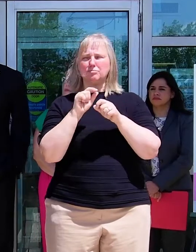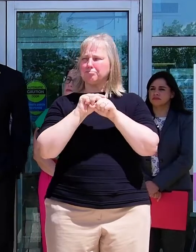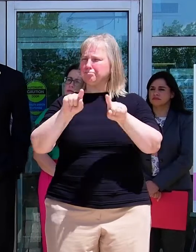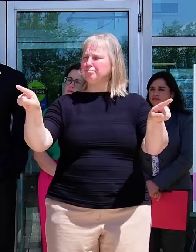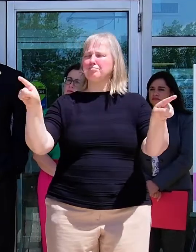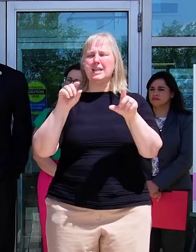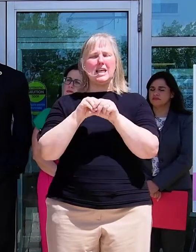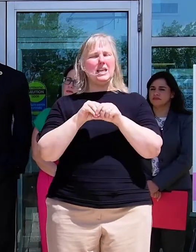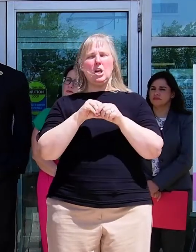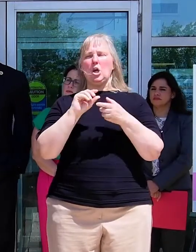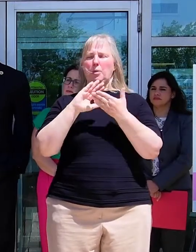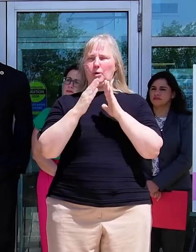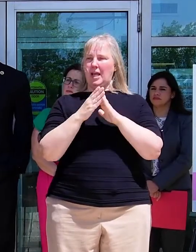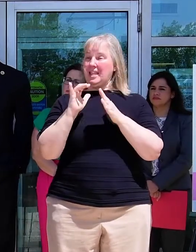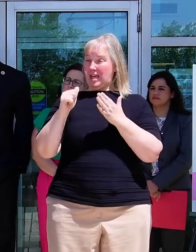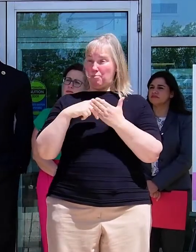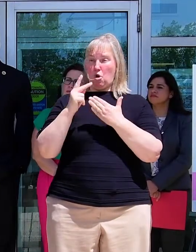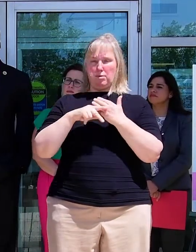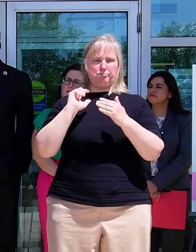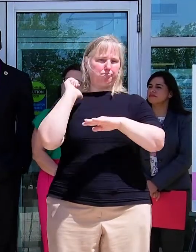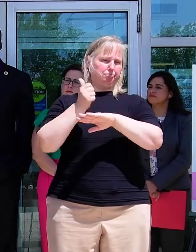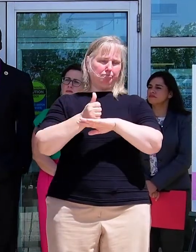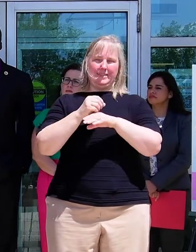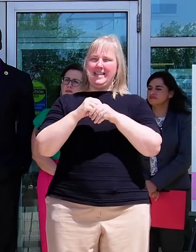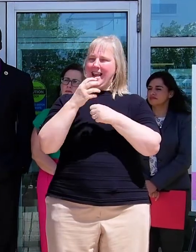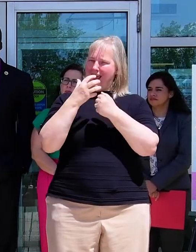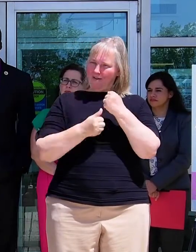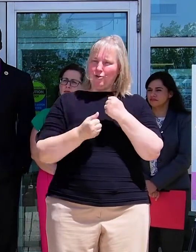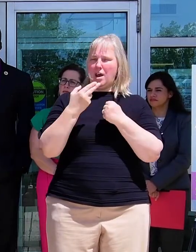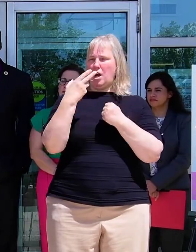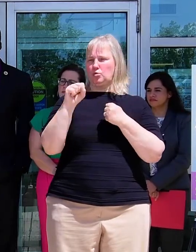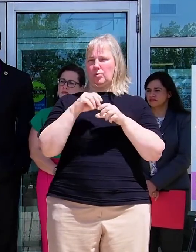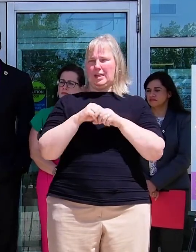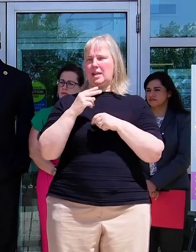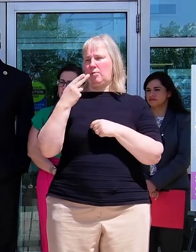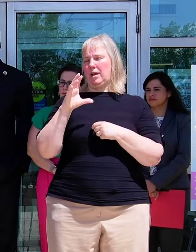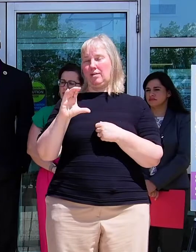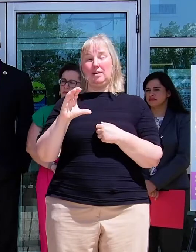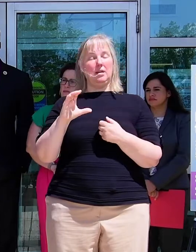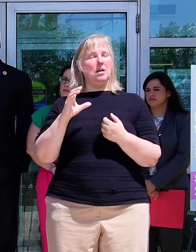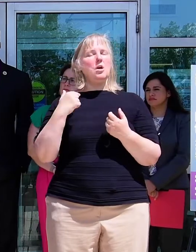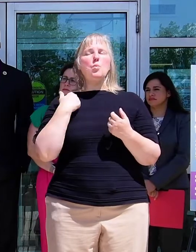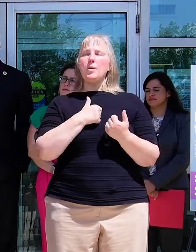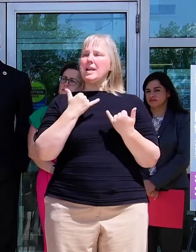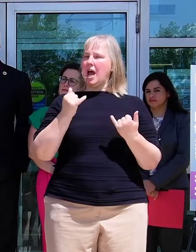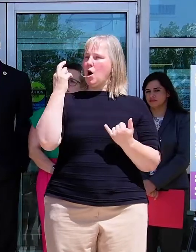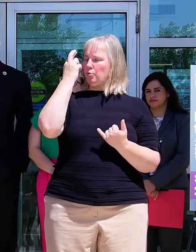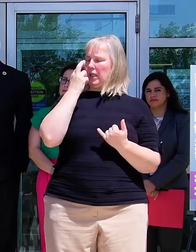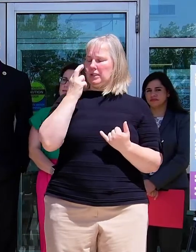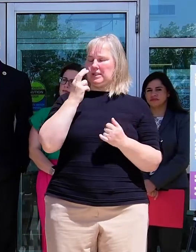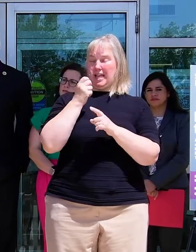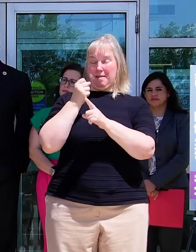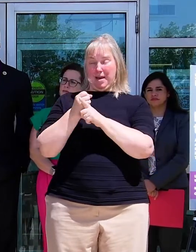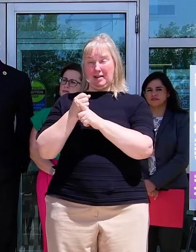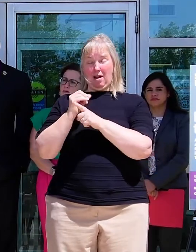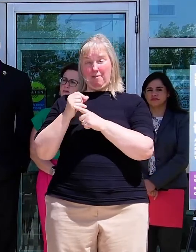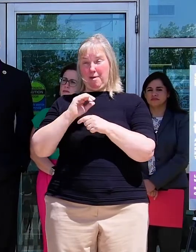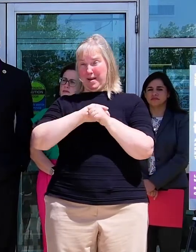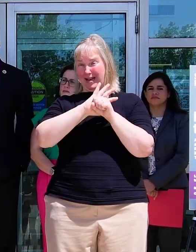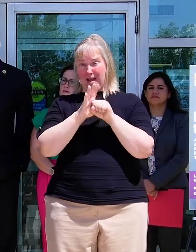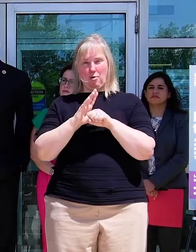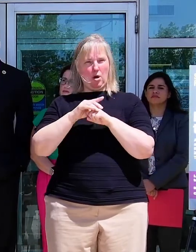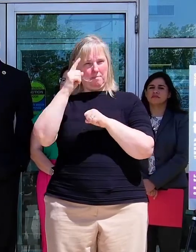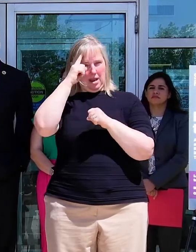program is now in every high school in the county. We are now realizing the impact of the pandemic on mental health, as